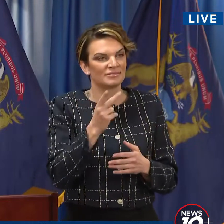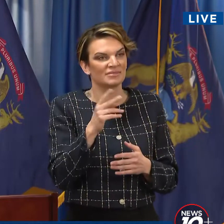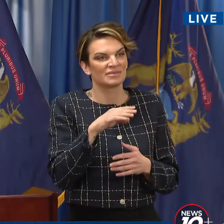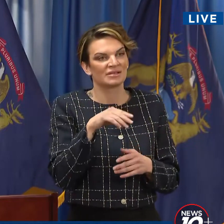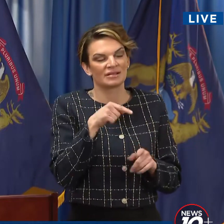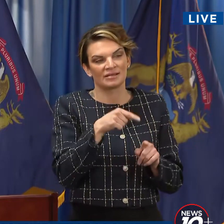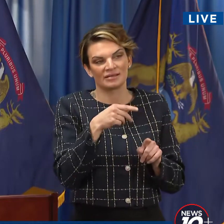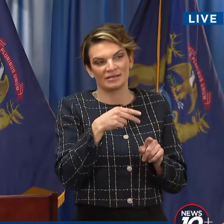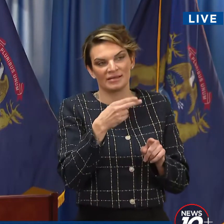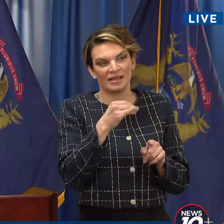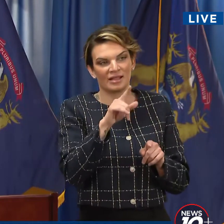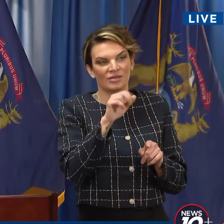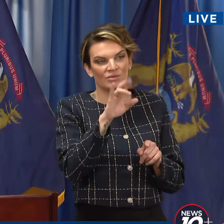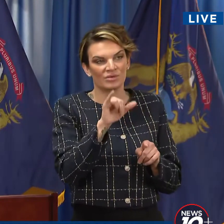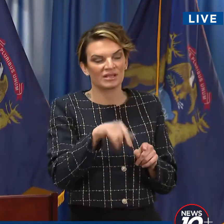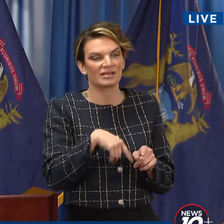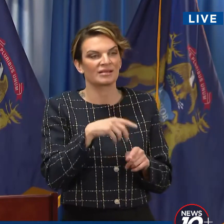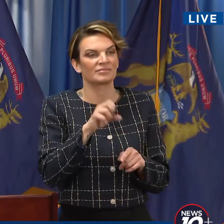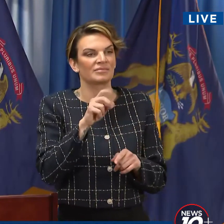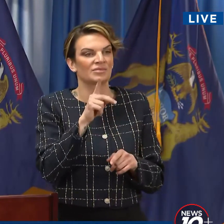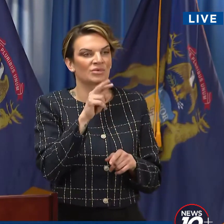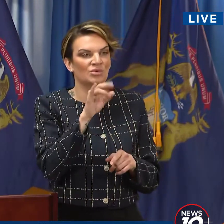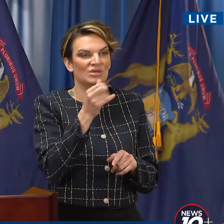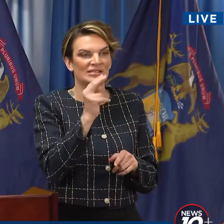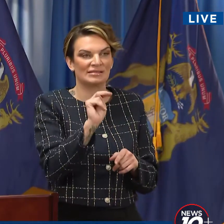Scholten, Kristen McDonald-Rivet,